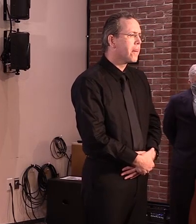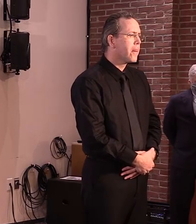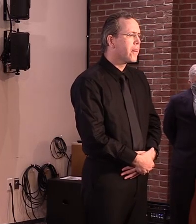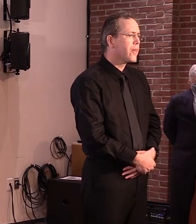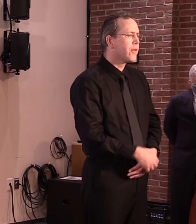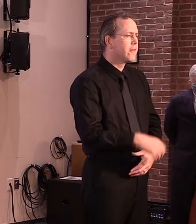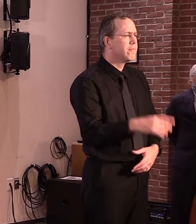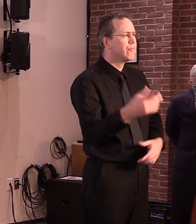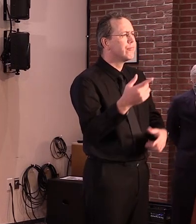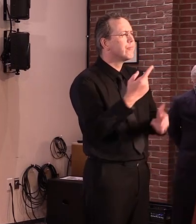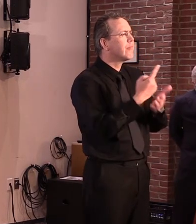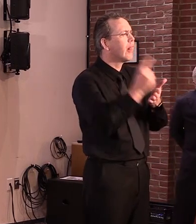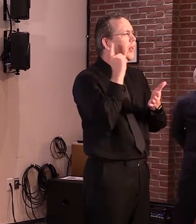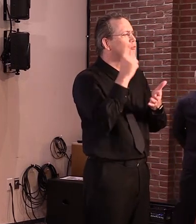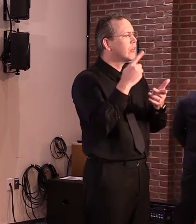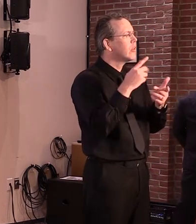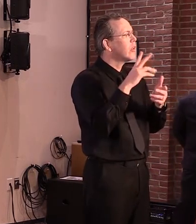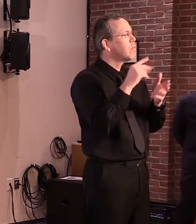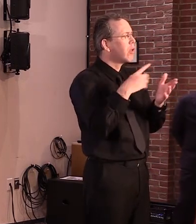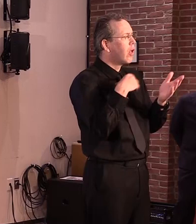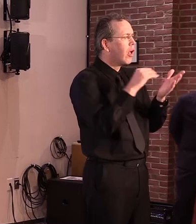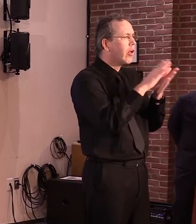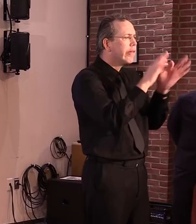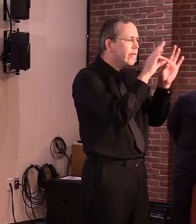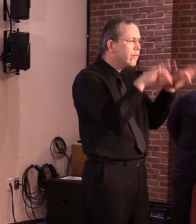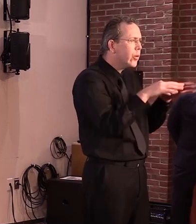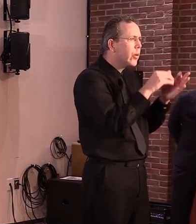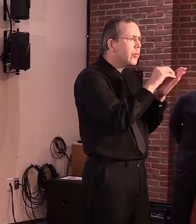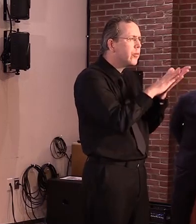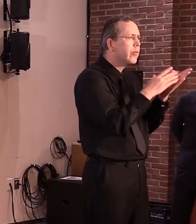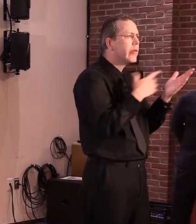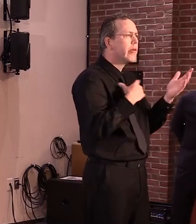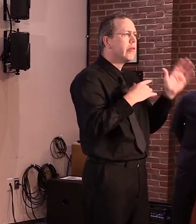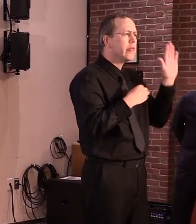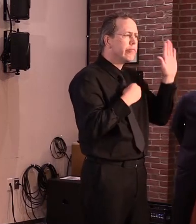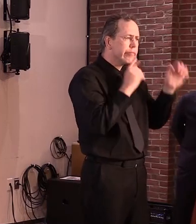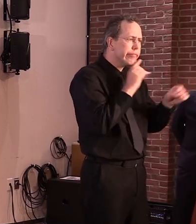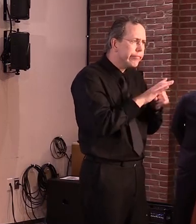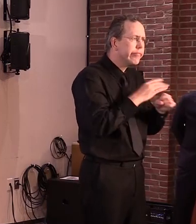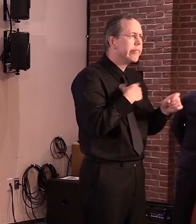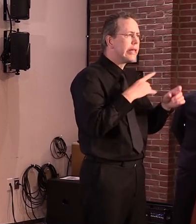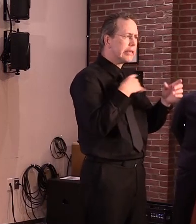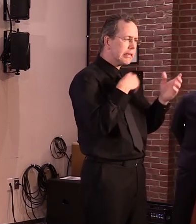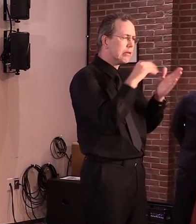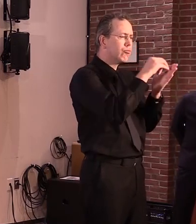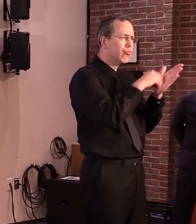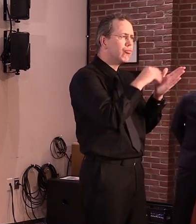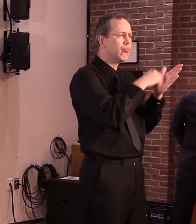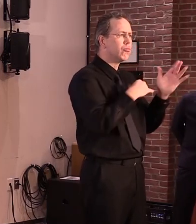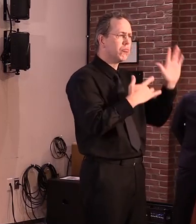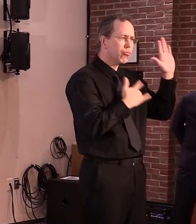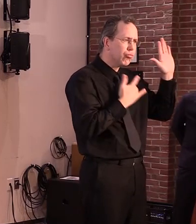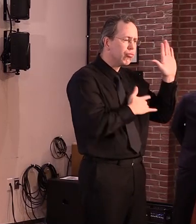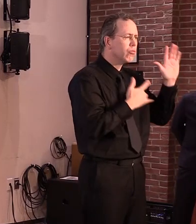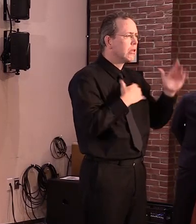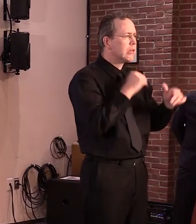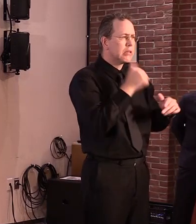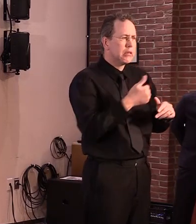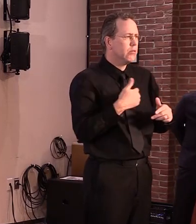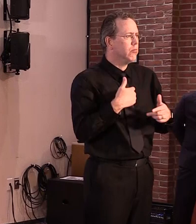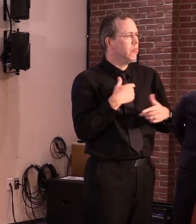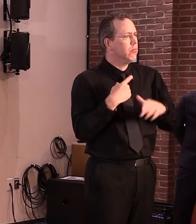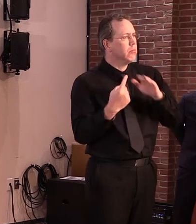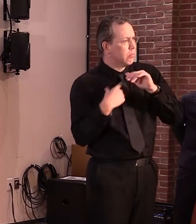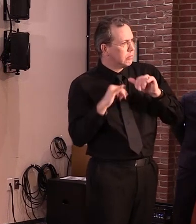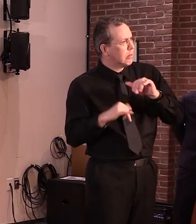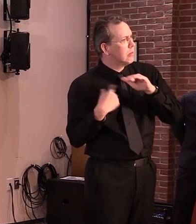lodging establishment. I was able to get that form from the health department, and it's apparently totally on your honor. And